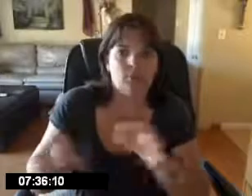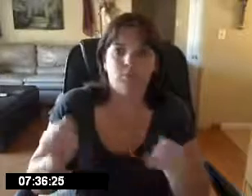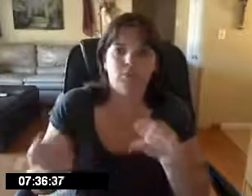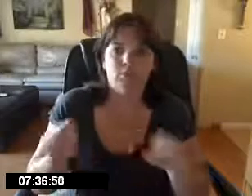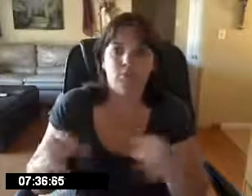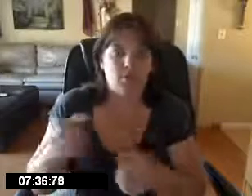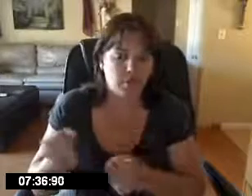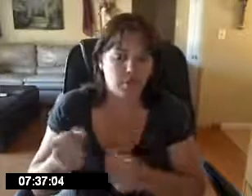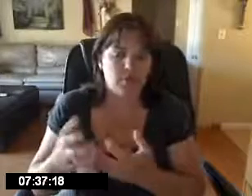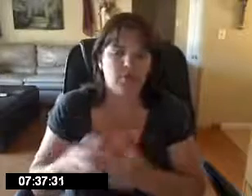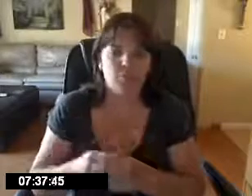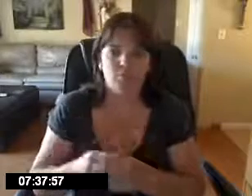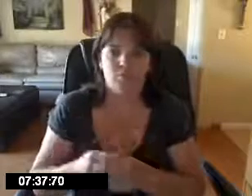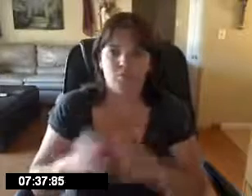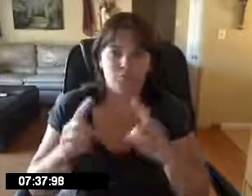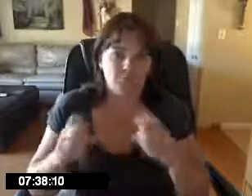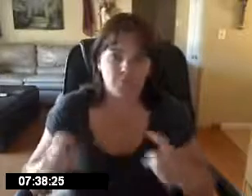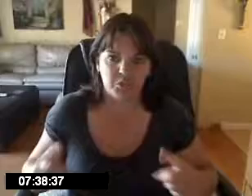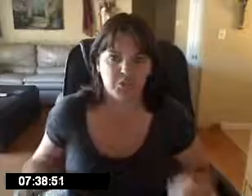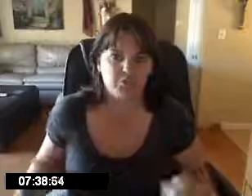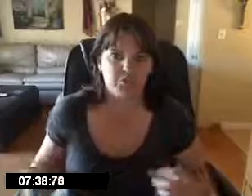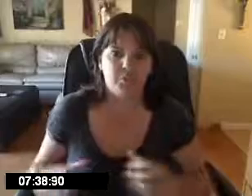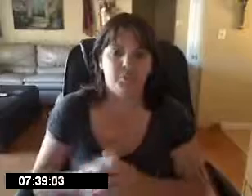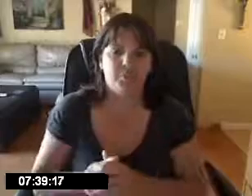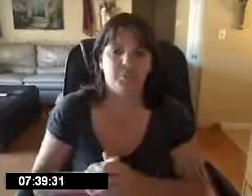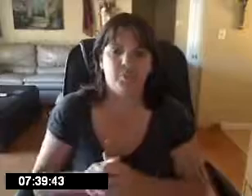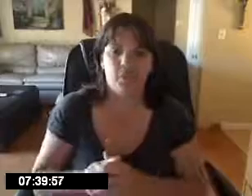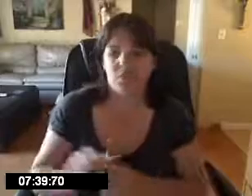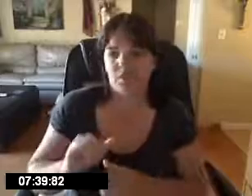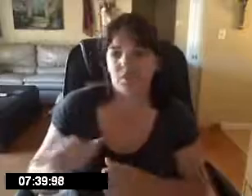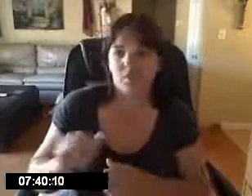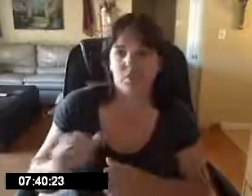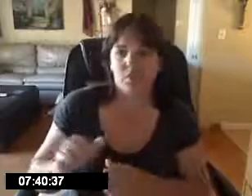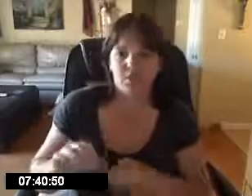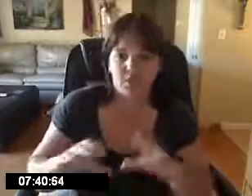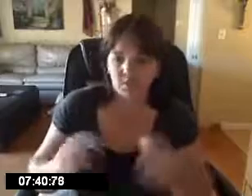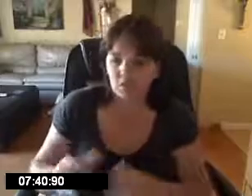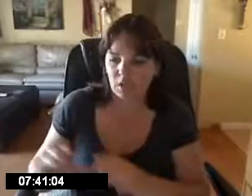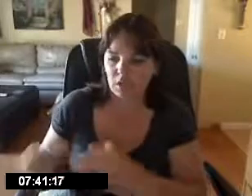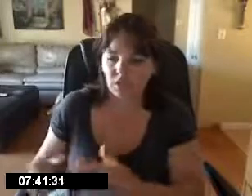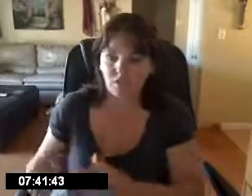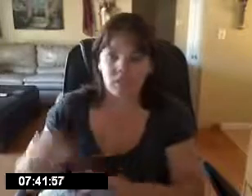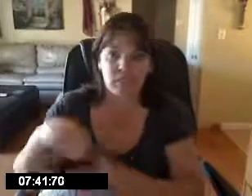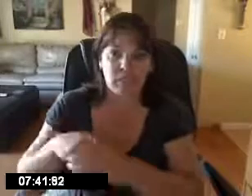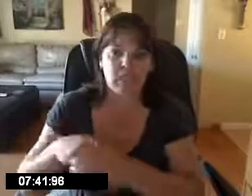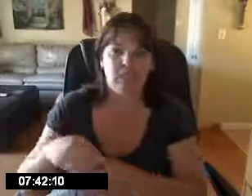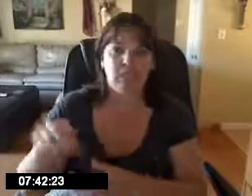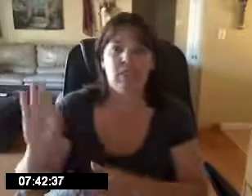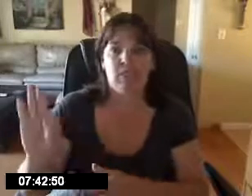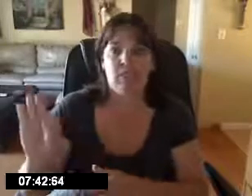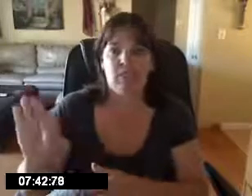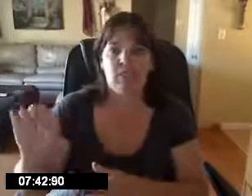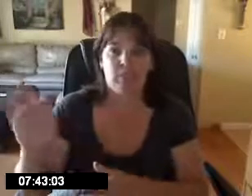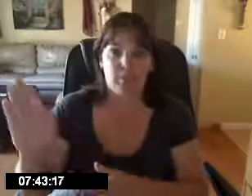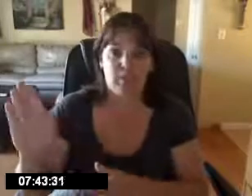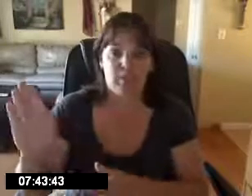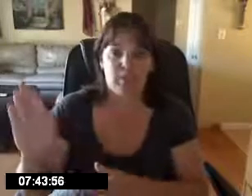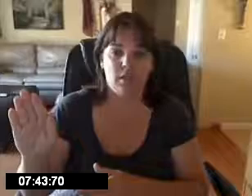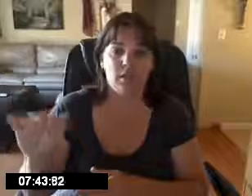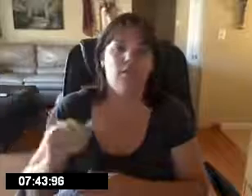So again, those similar categories that were in 9B would also be in 10B.